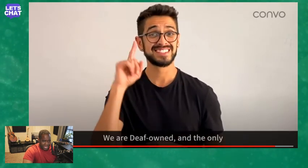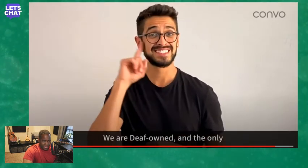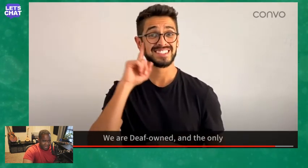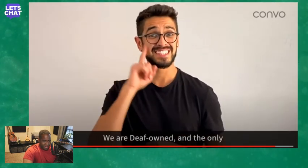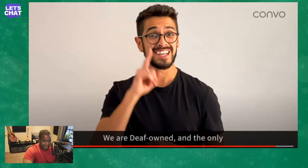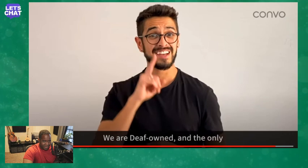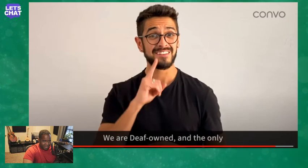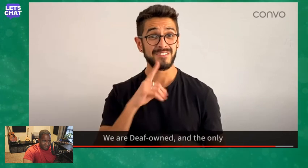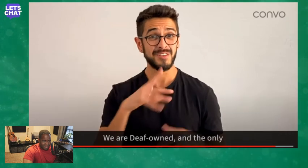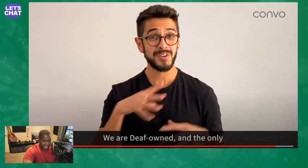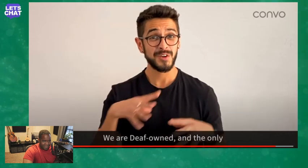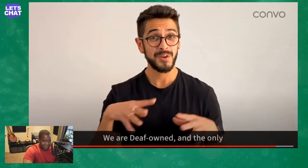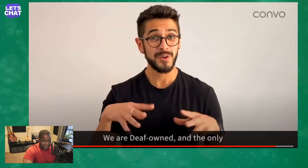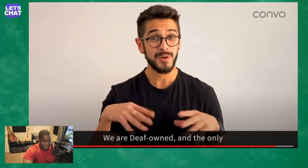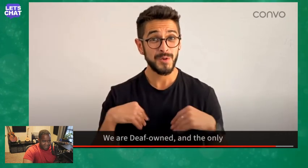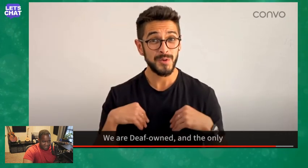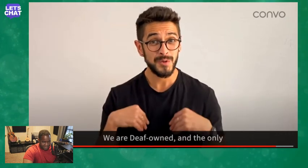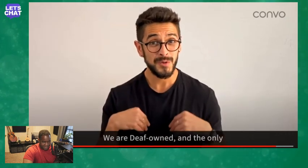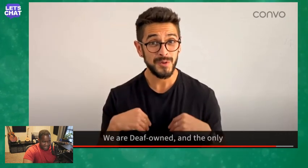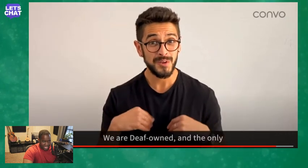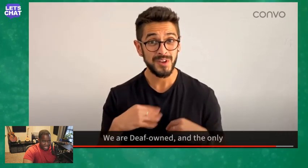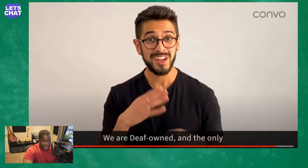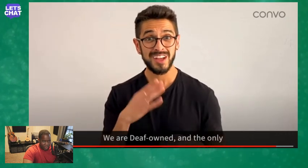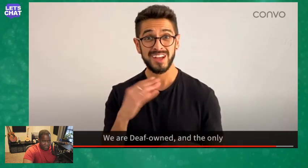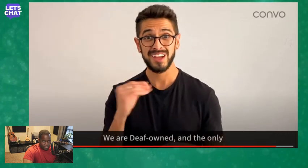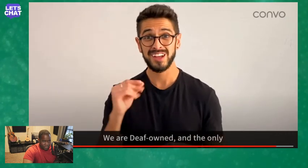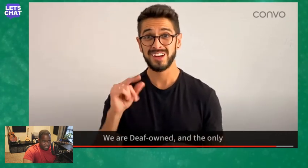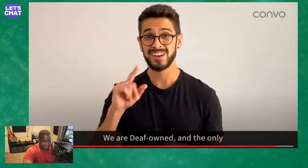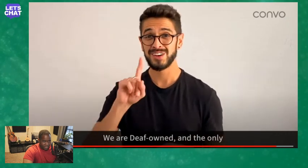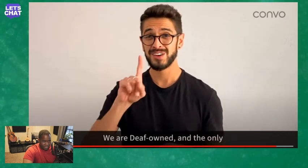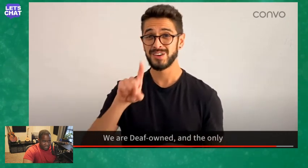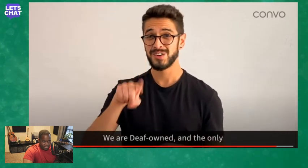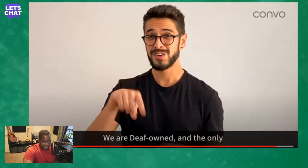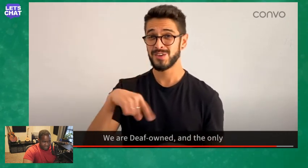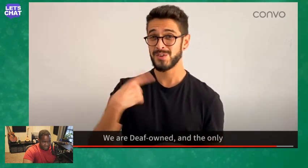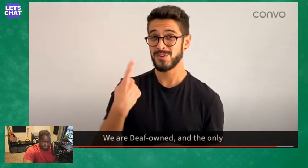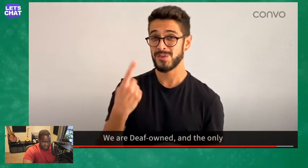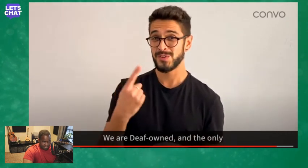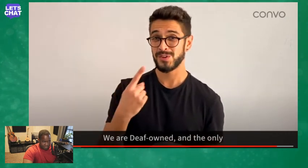We deaf own